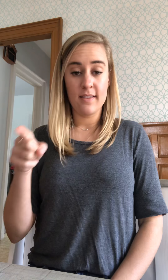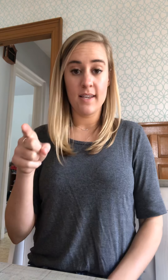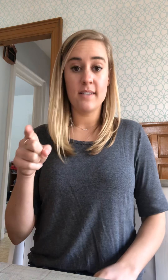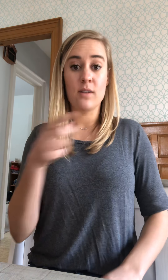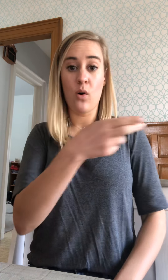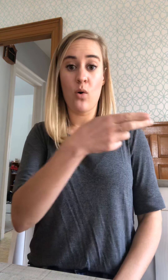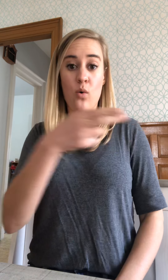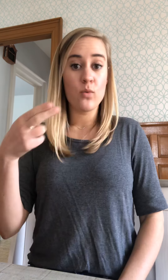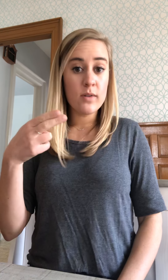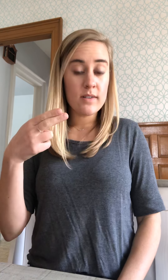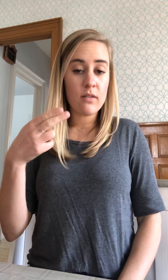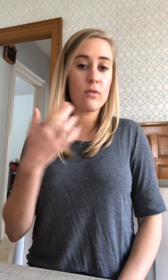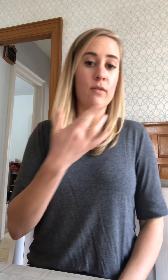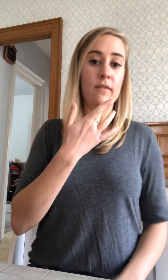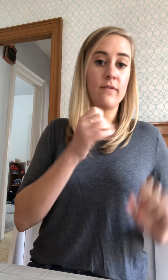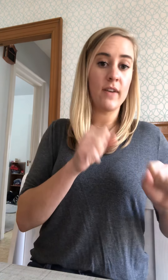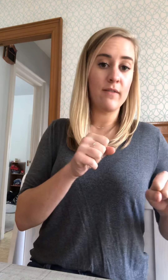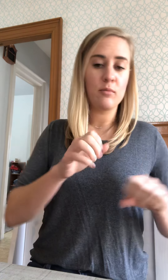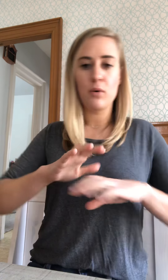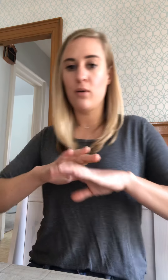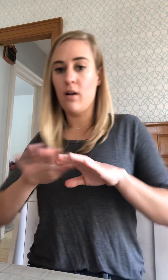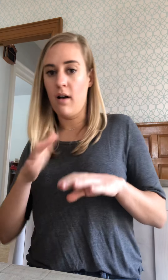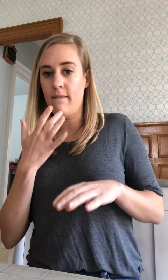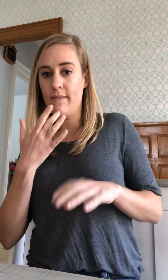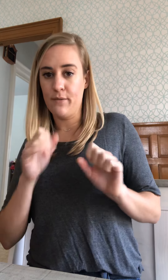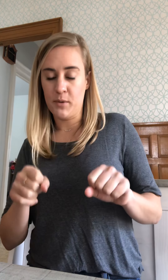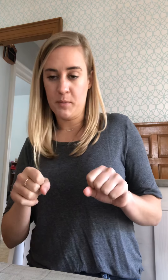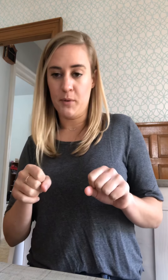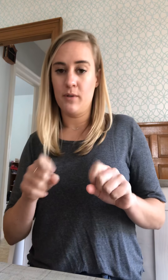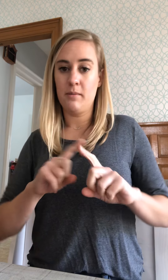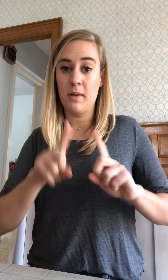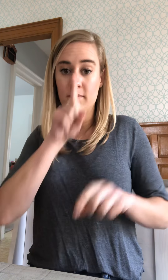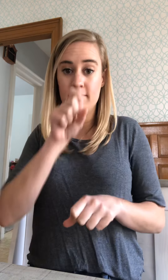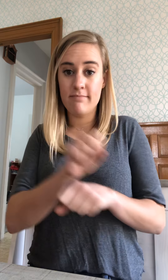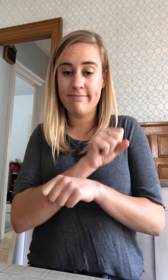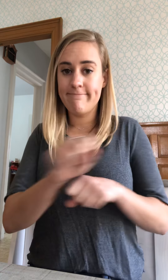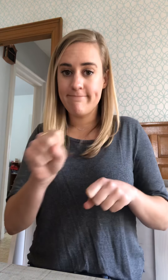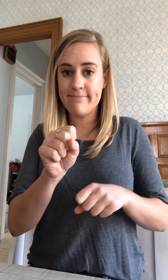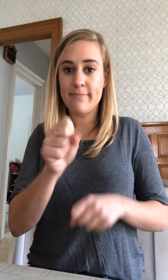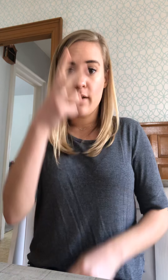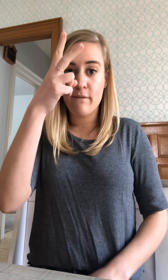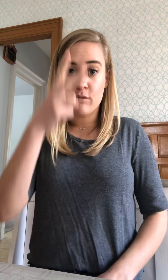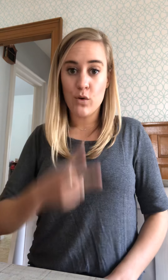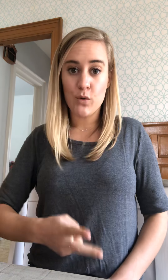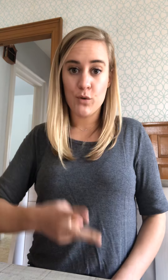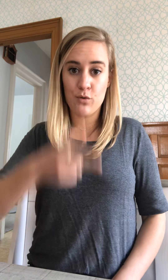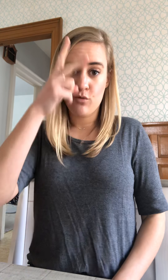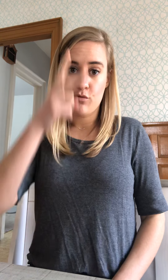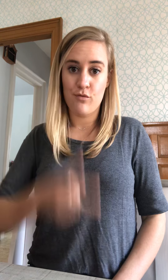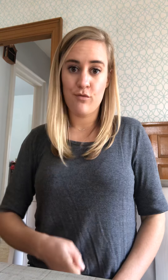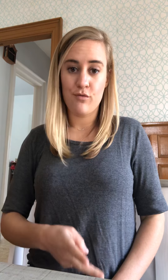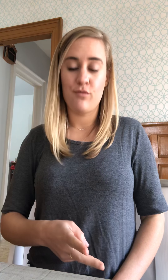favorable or unfavorable fractures, but it is in fact the opposite. These are